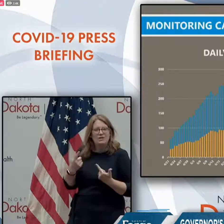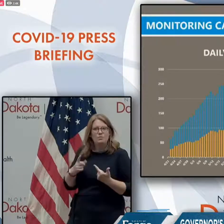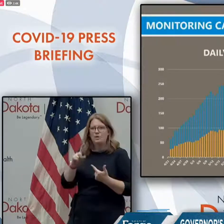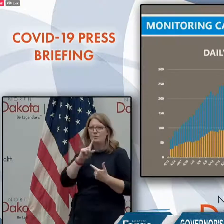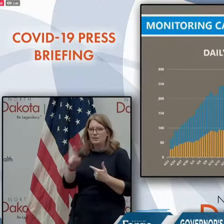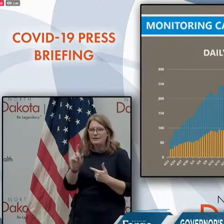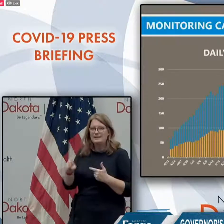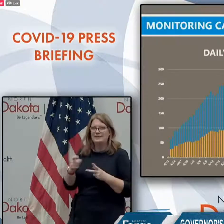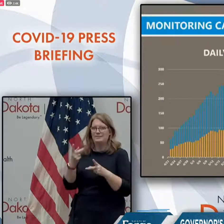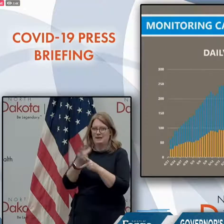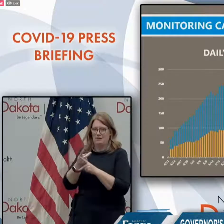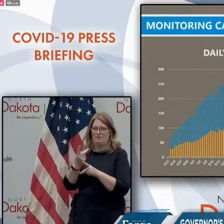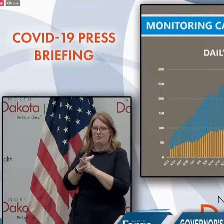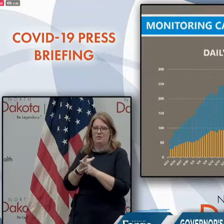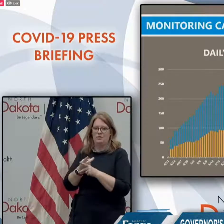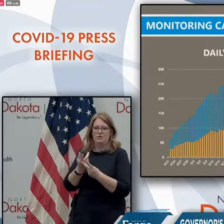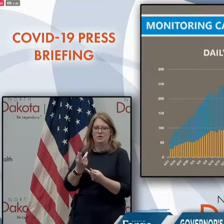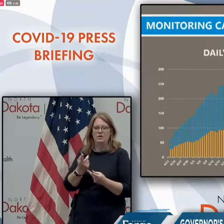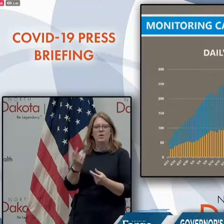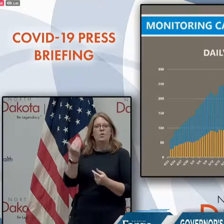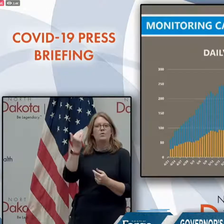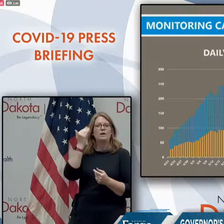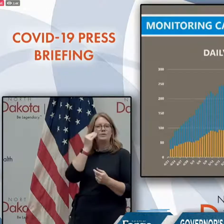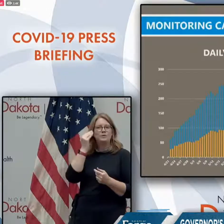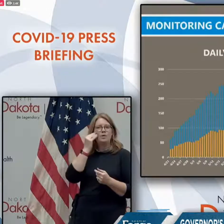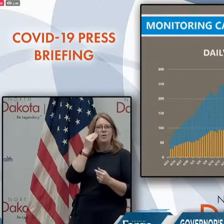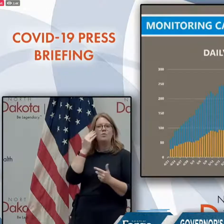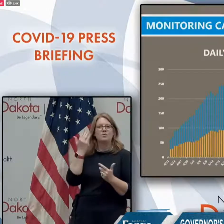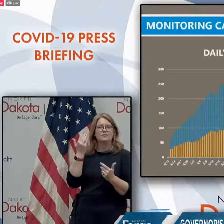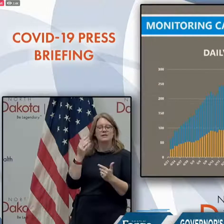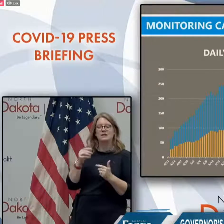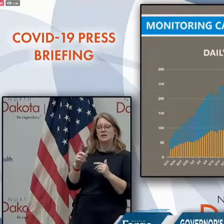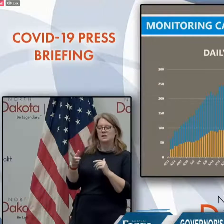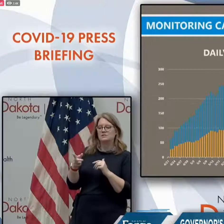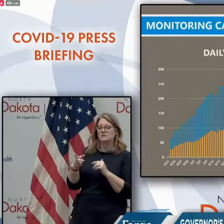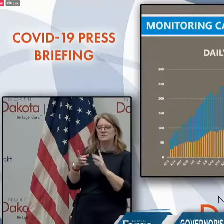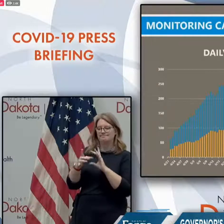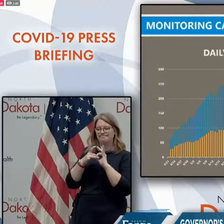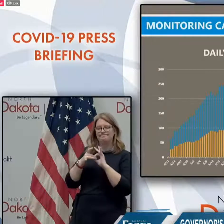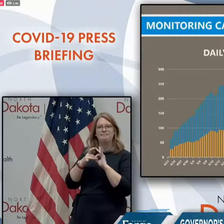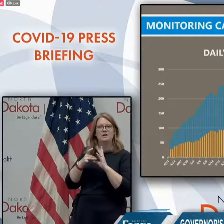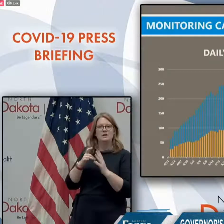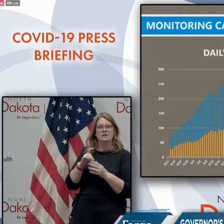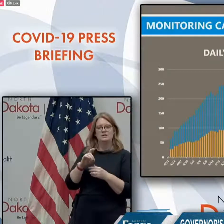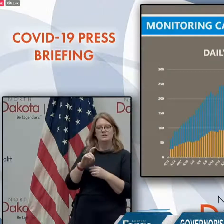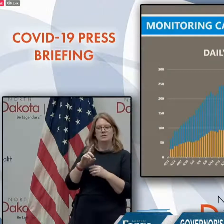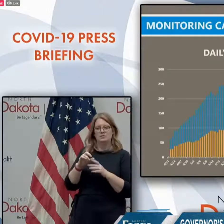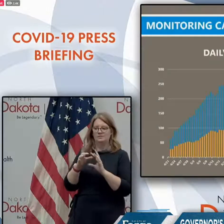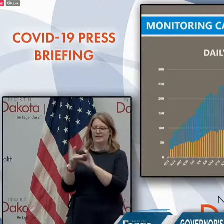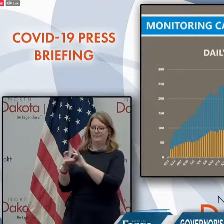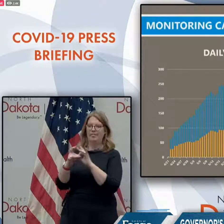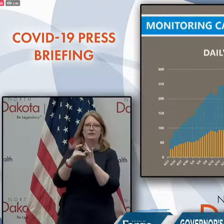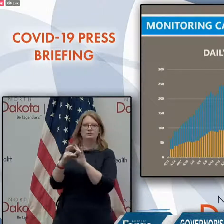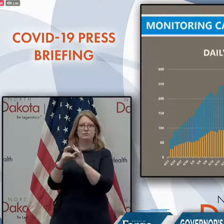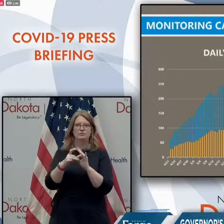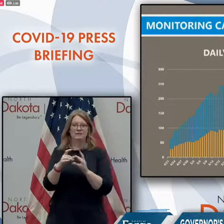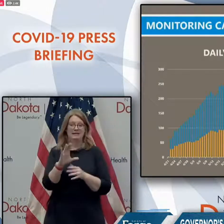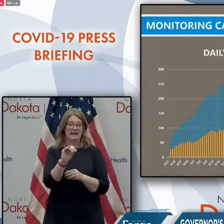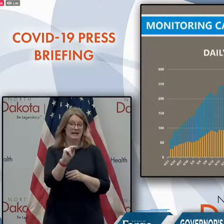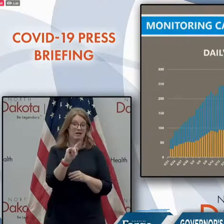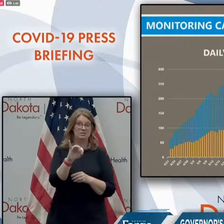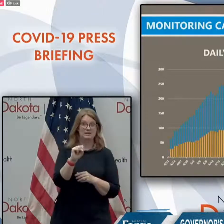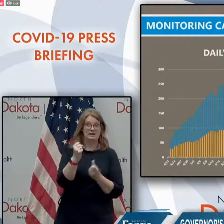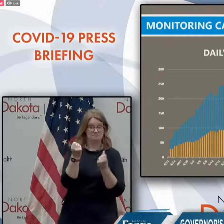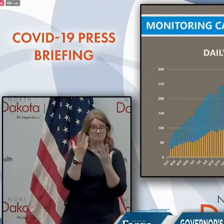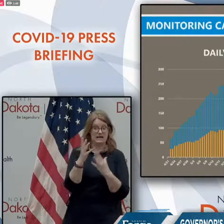is a correlation that seems to be emerging between counties that have higher prevalence,